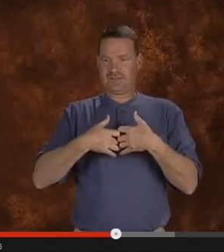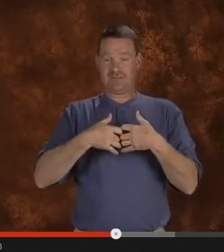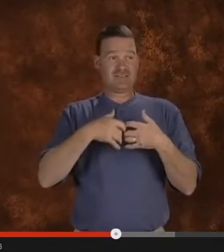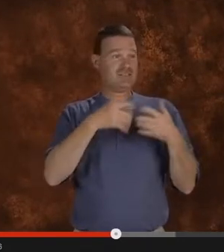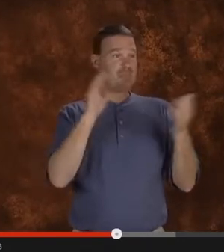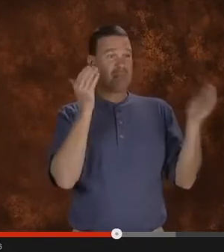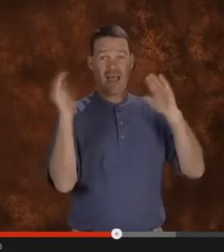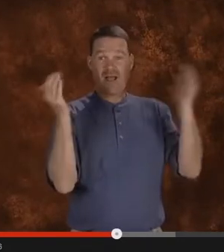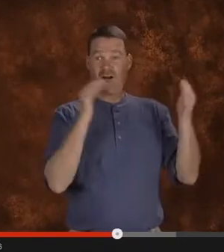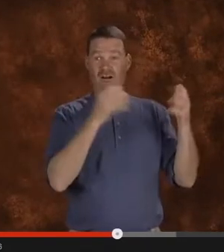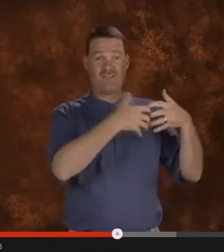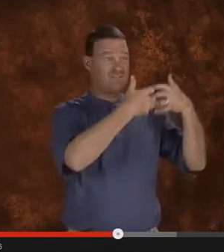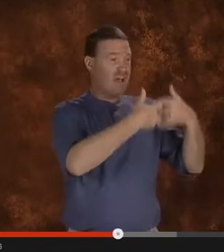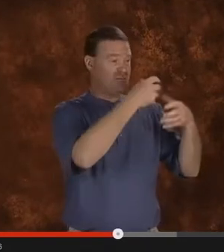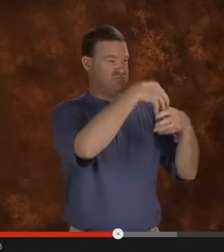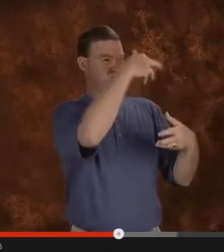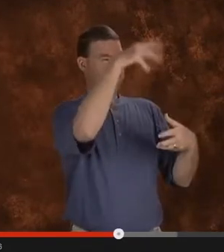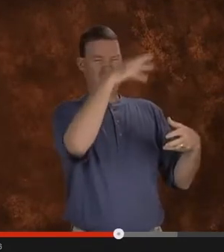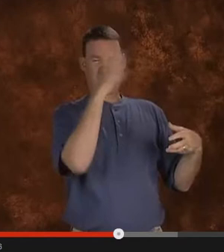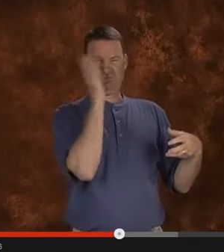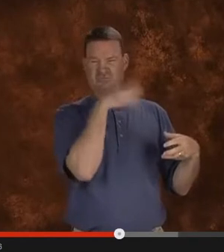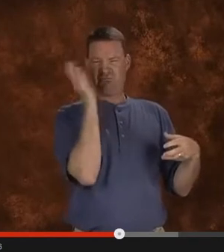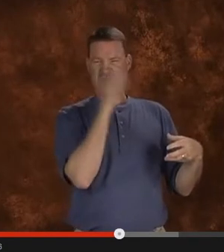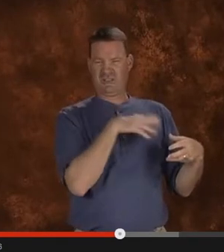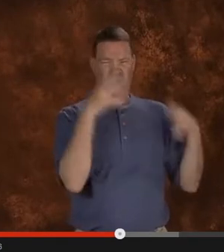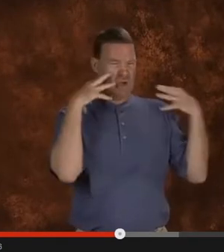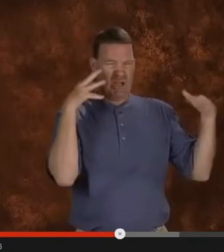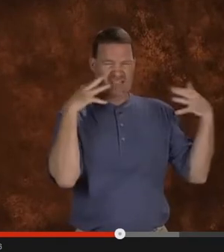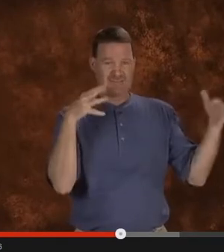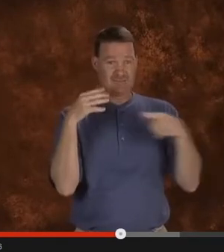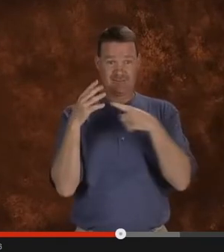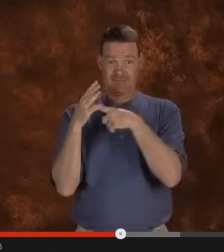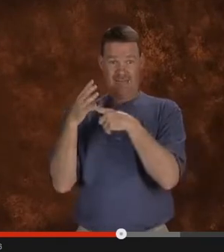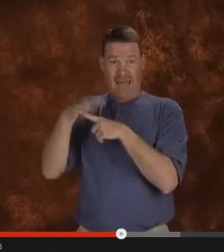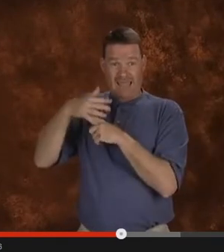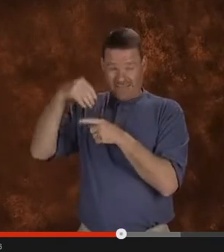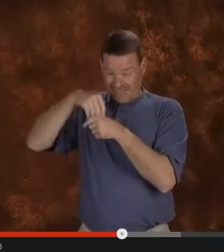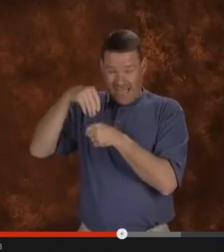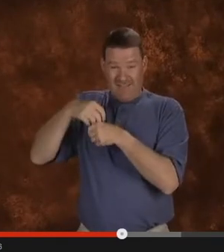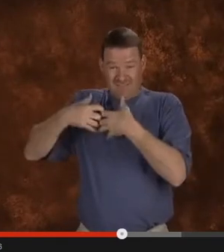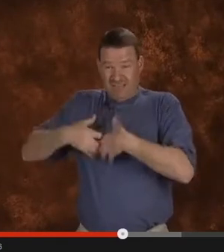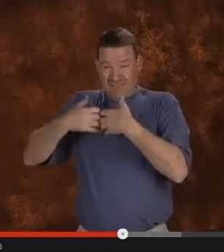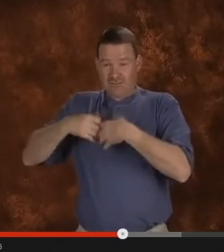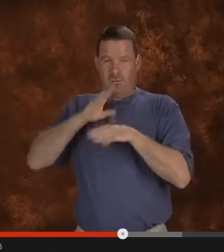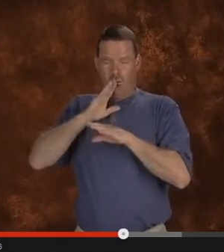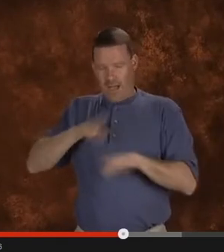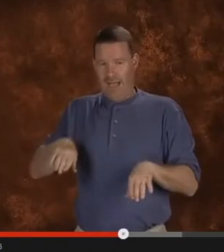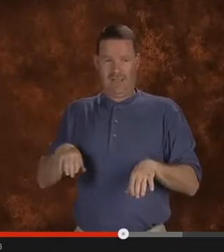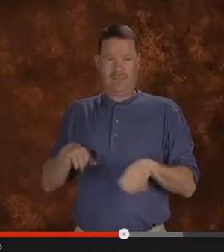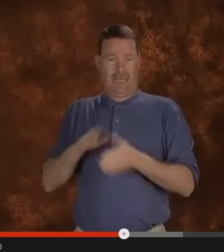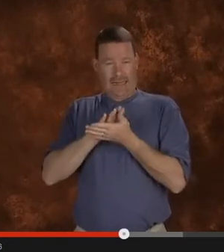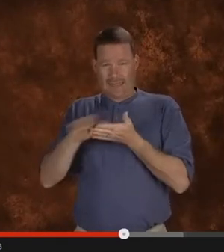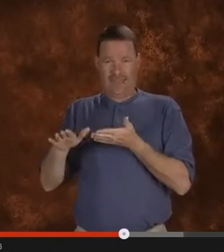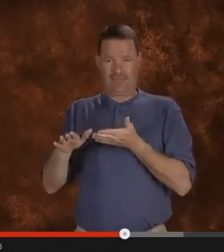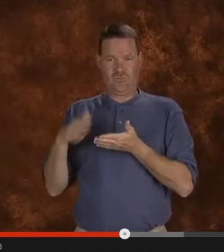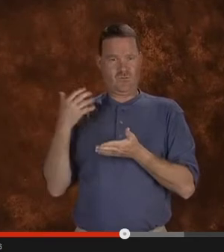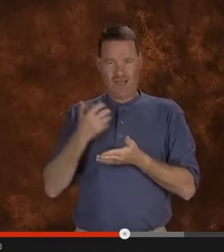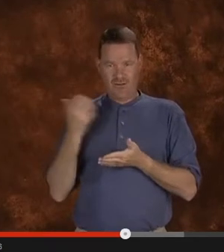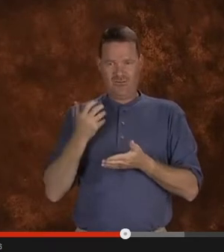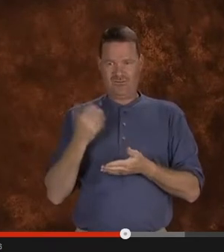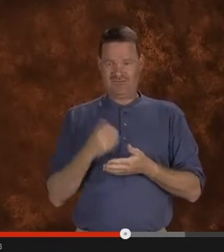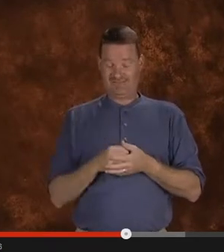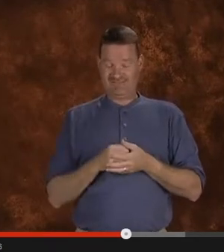The tree, it's a quiet factory. If you think about a regular factory, it's really loud, noisy, and smelly. But